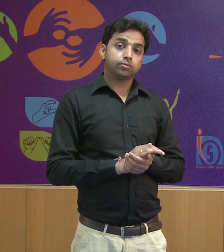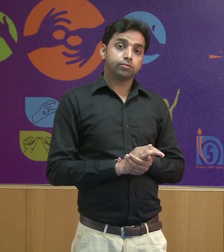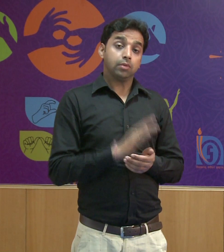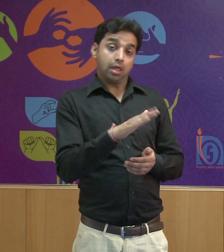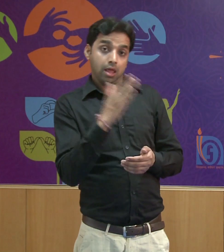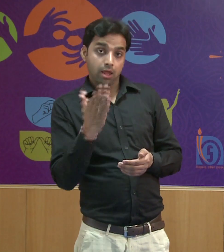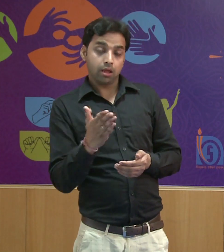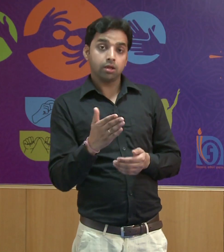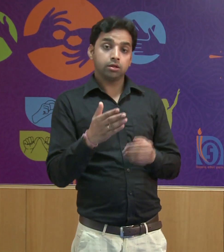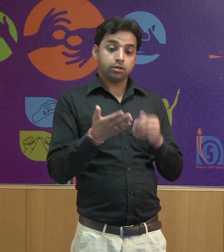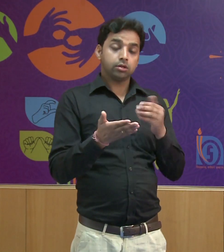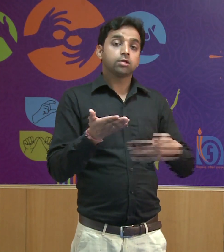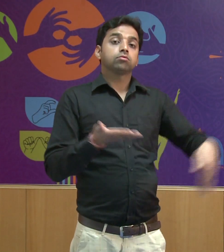and Thailand.